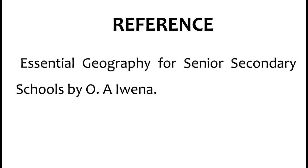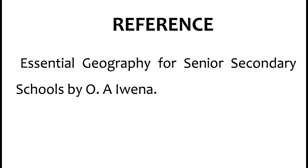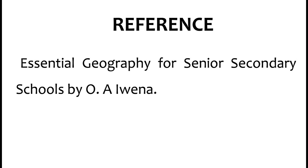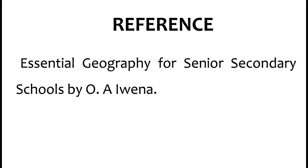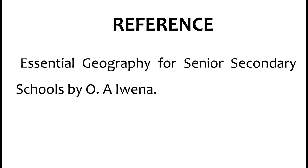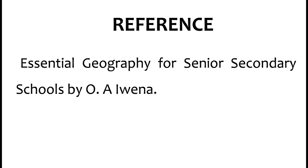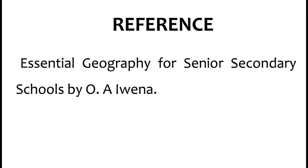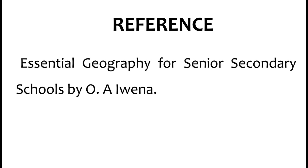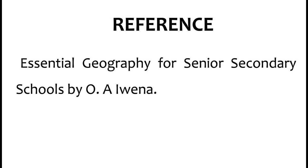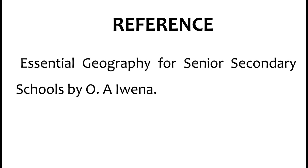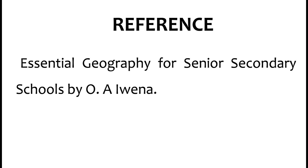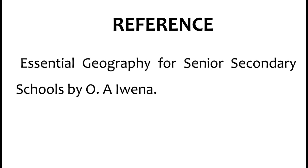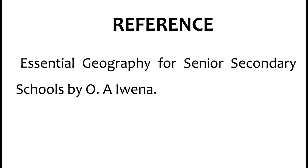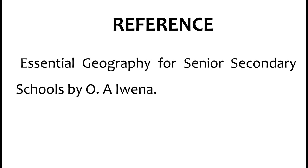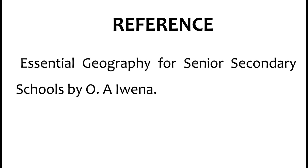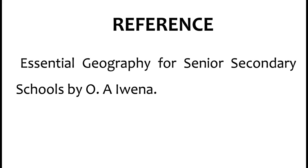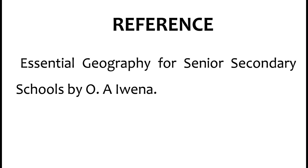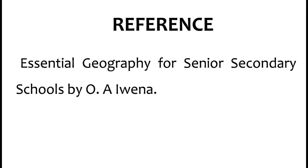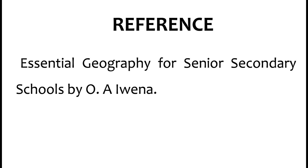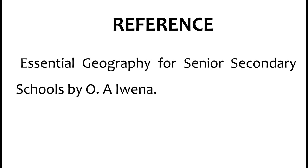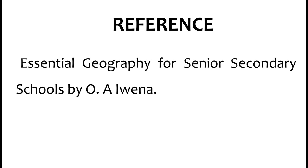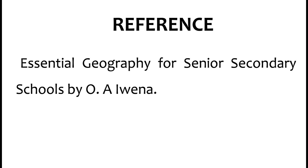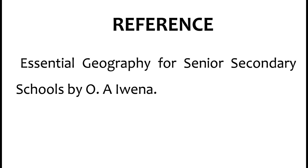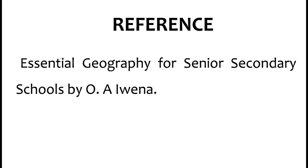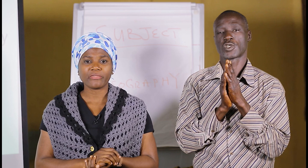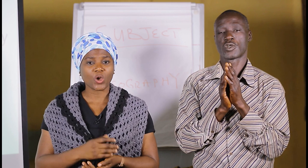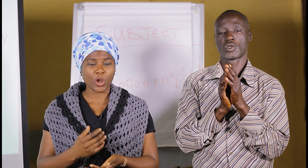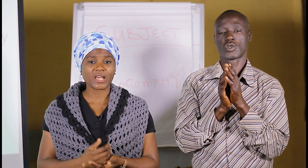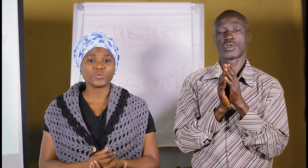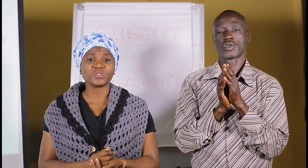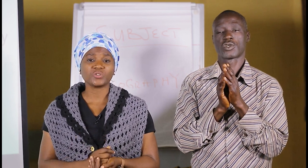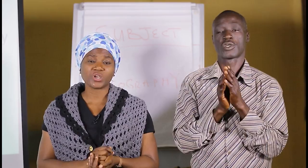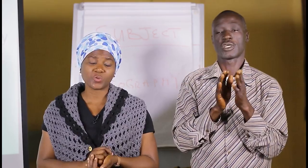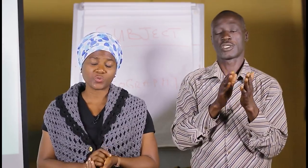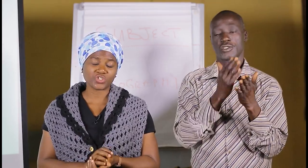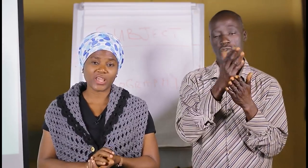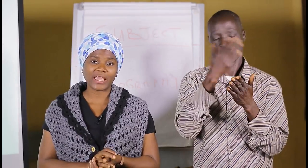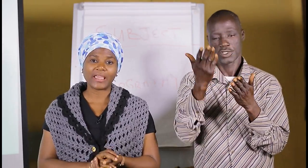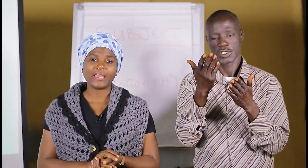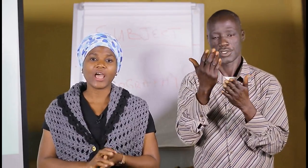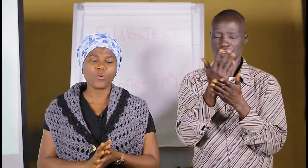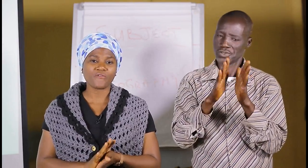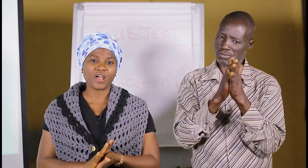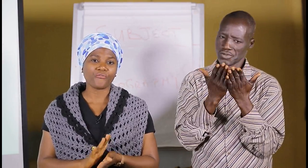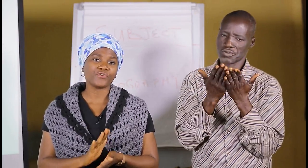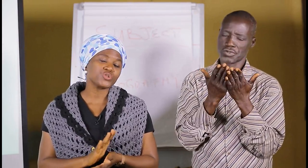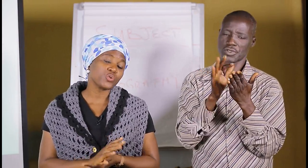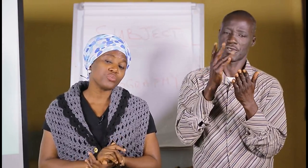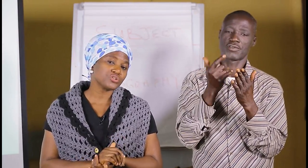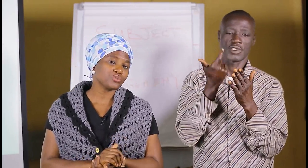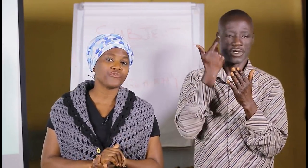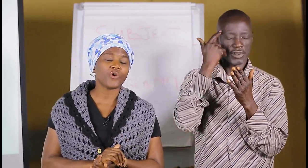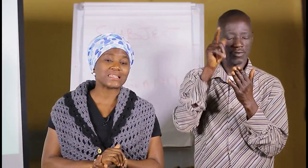Essential Geography for Senior Secondary Schools by O.A. Iwena. There are other sources you can also check. However, for